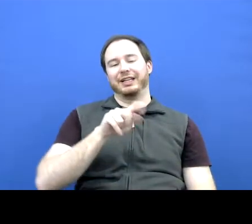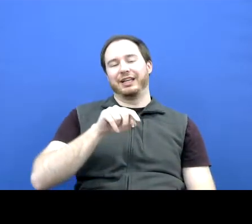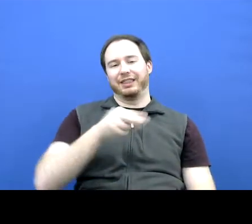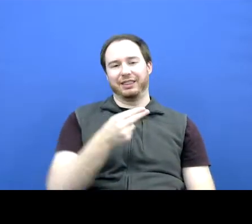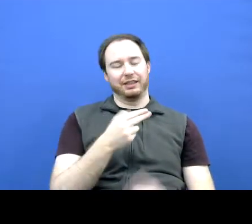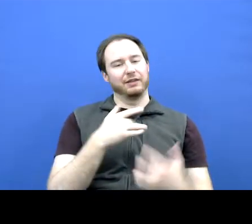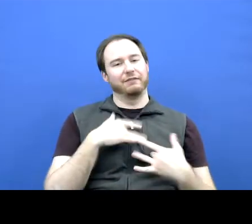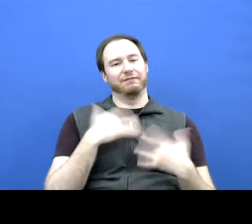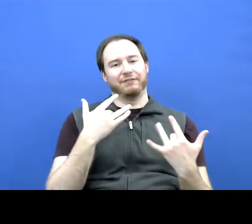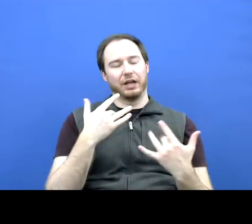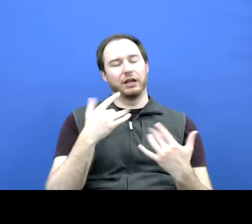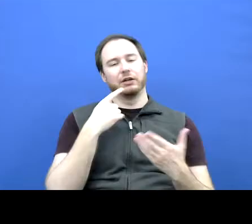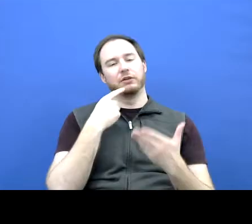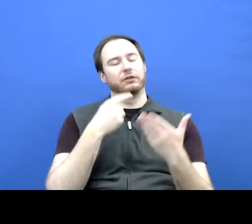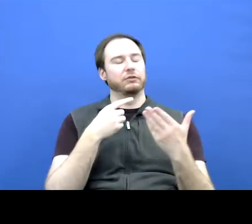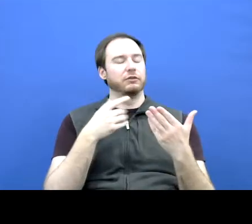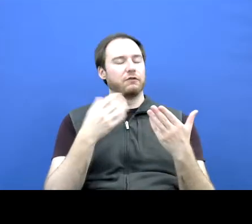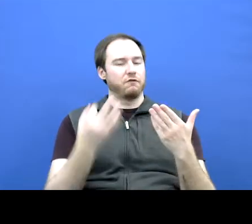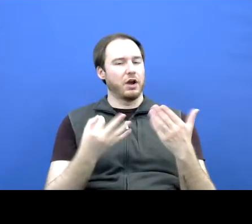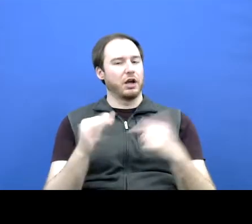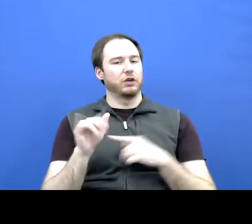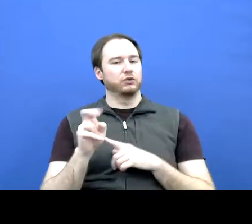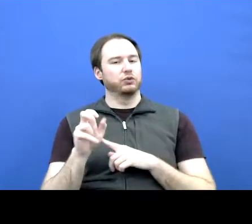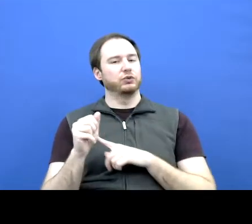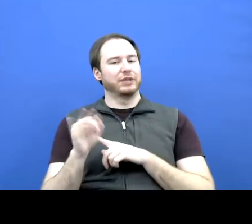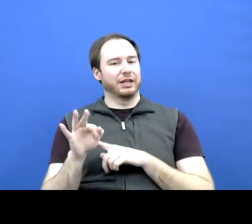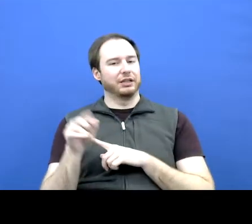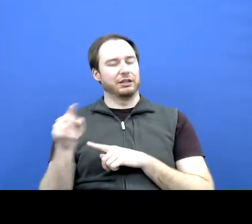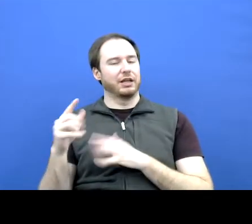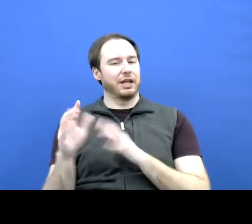scheduled for Friday, June 19th at the amphitheater.